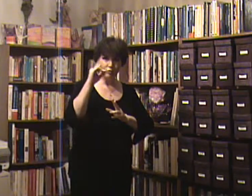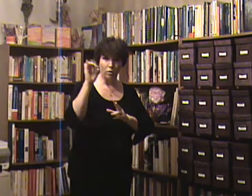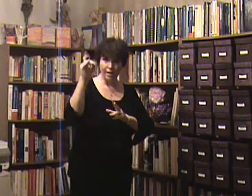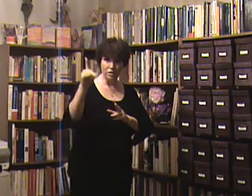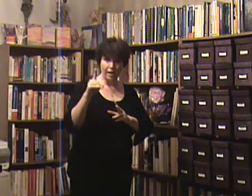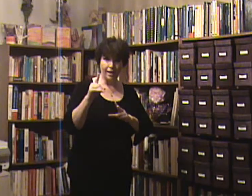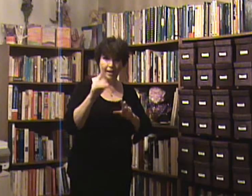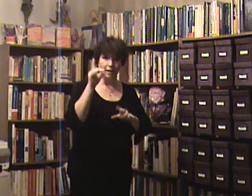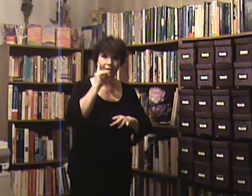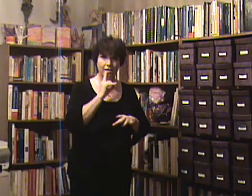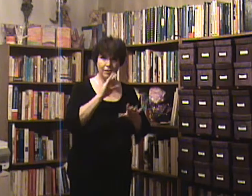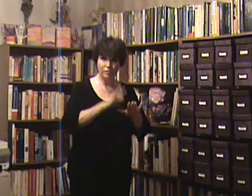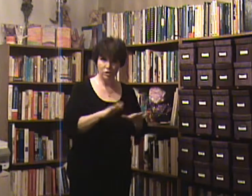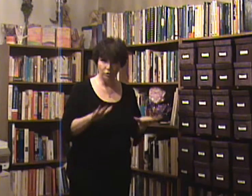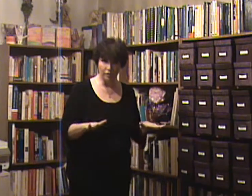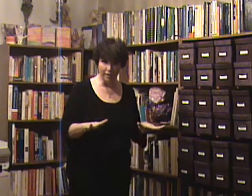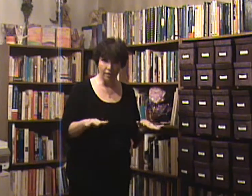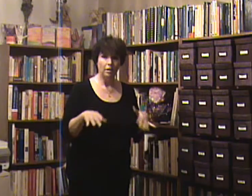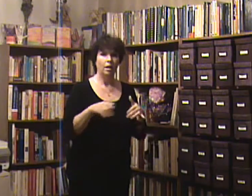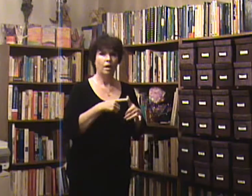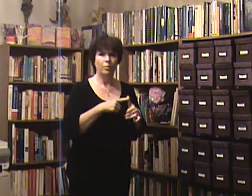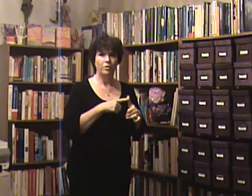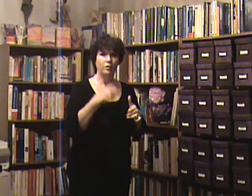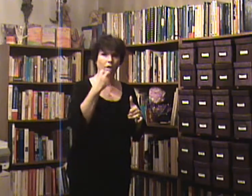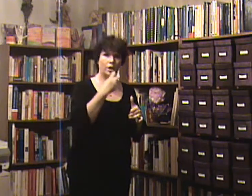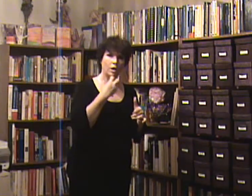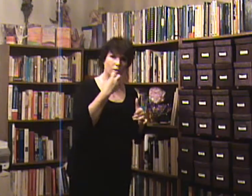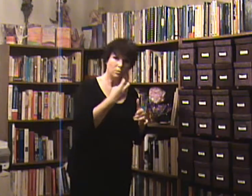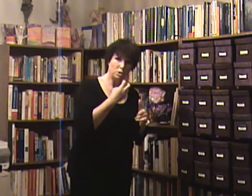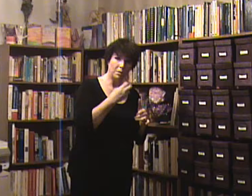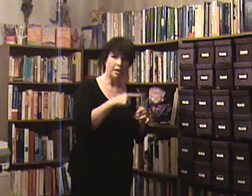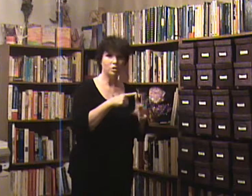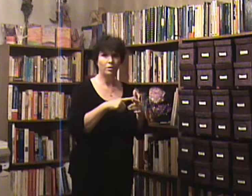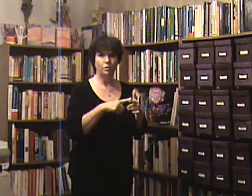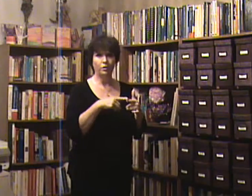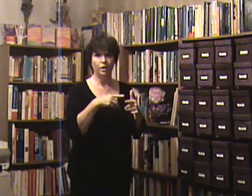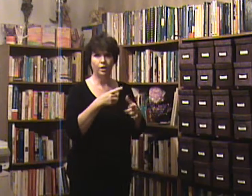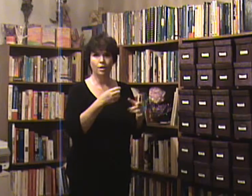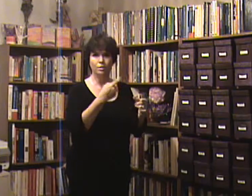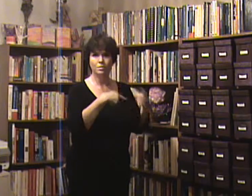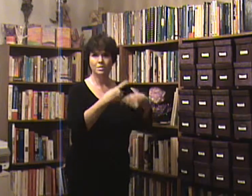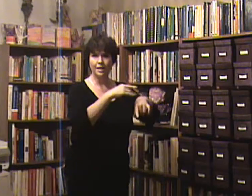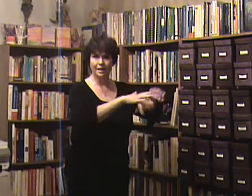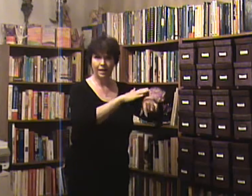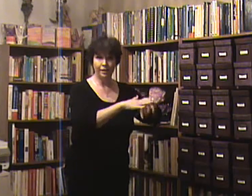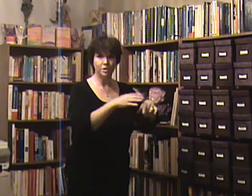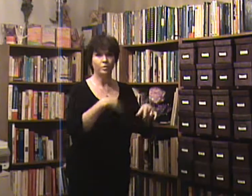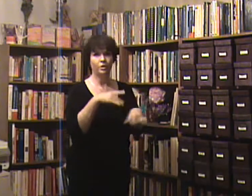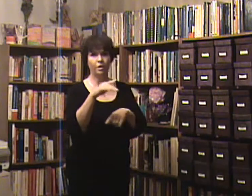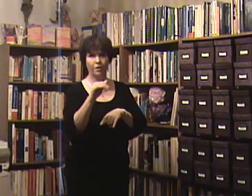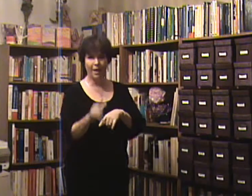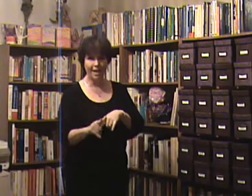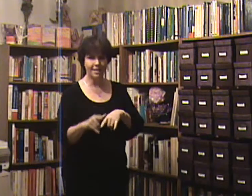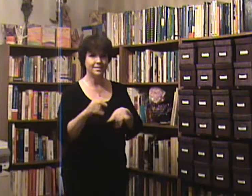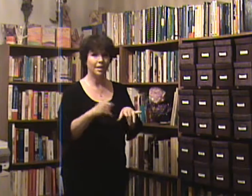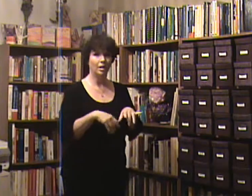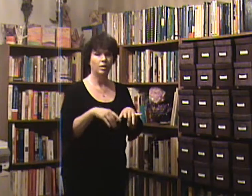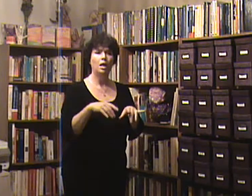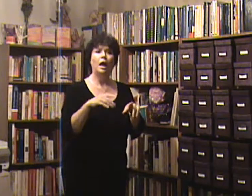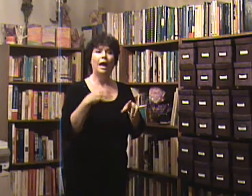for educating deaf children, whether they're going to go speech, whether they're going to go signed English, whether they're going to go ASL. I